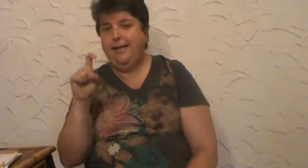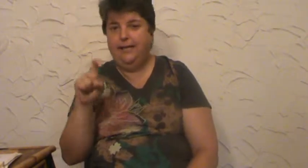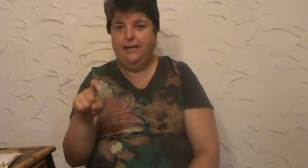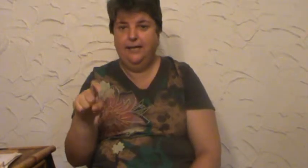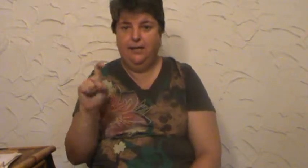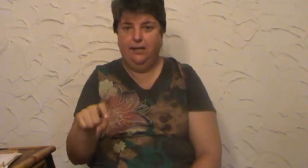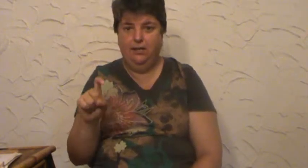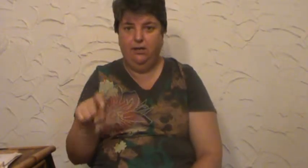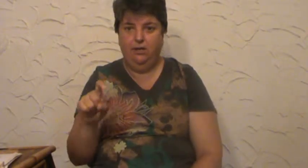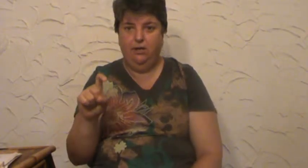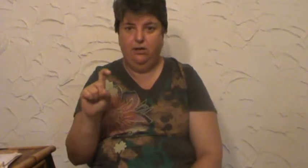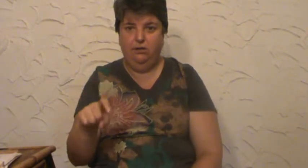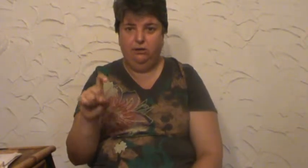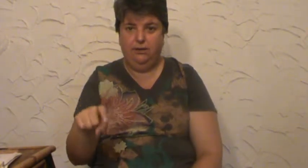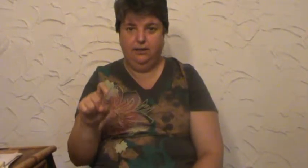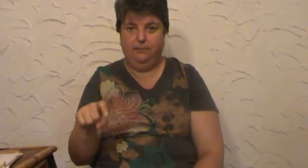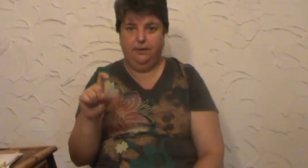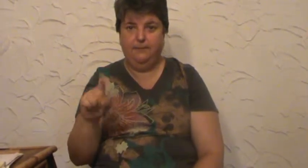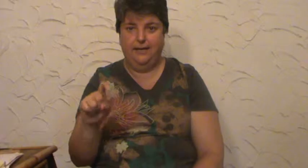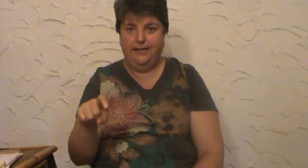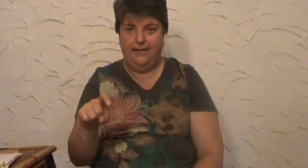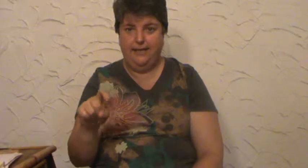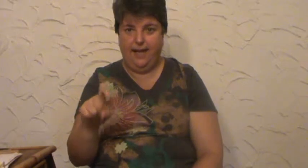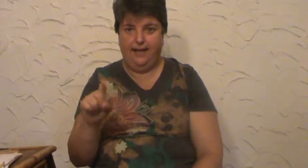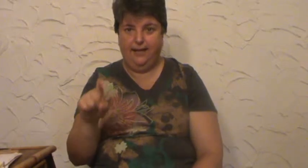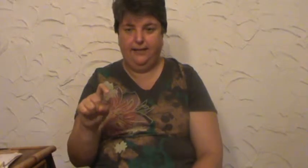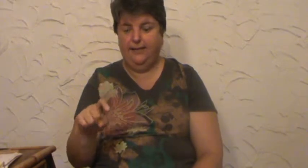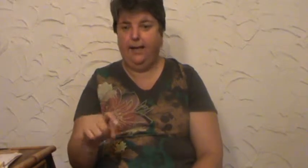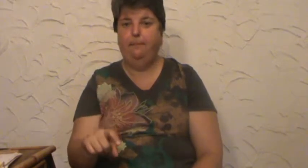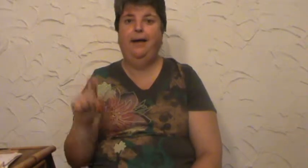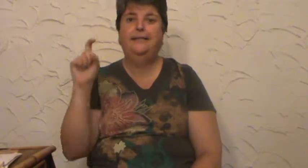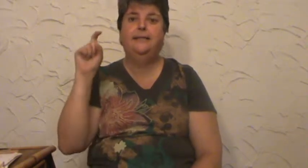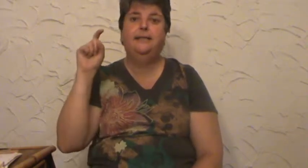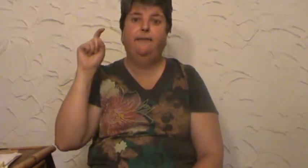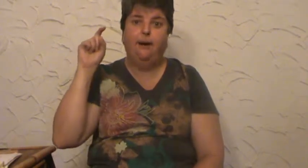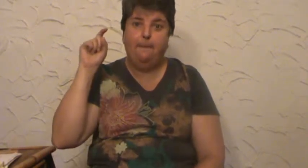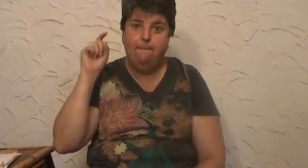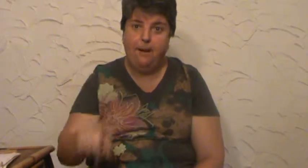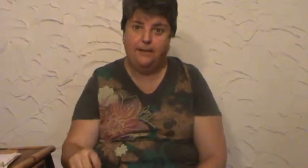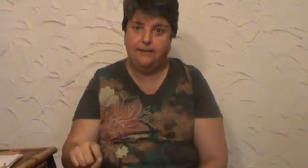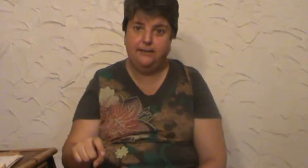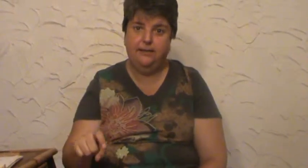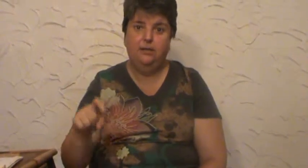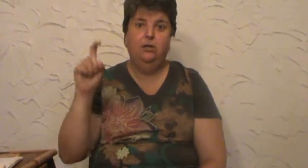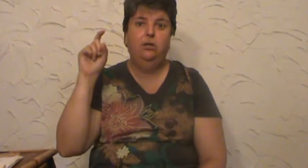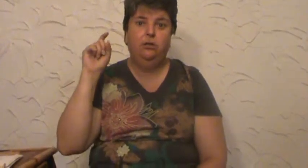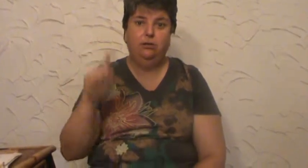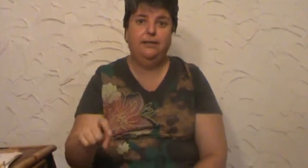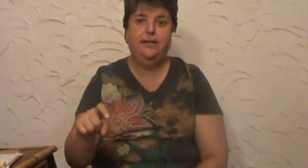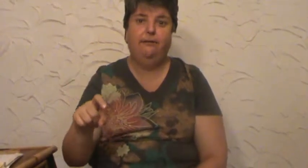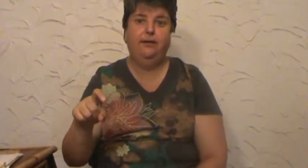Need, you go down a couple times. I need that. I need that. Must is definite. I must. You go to